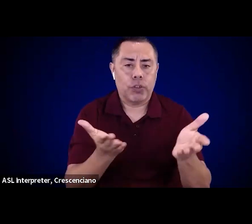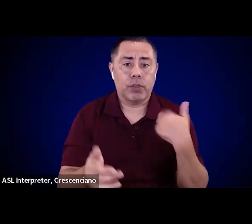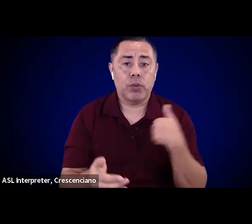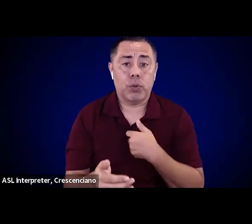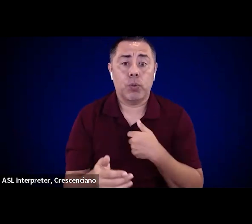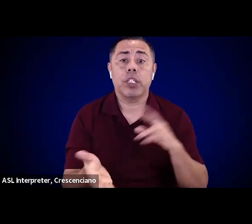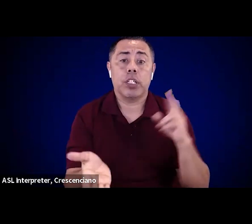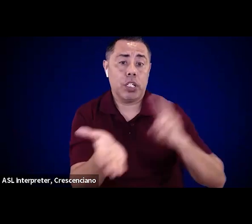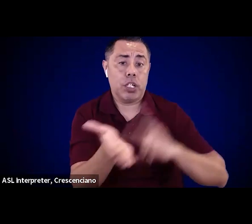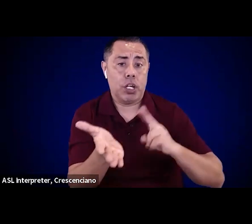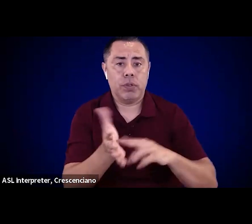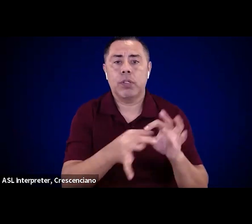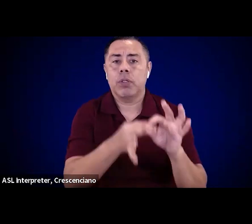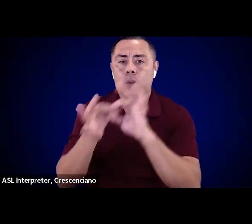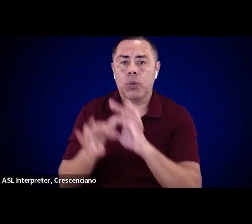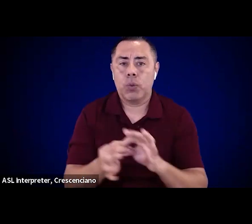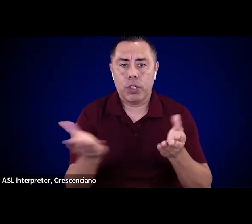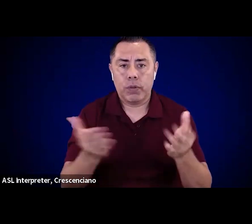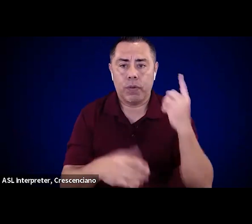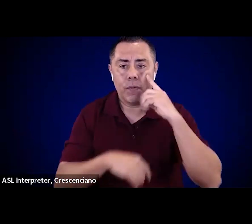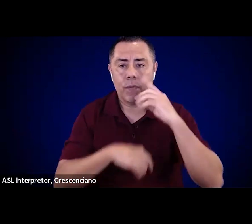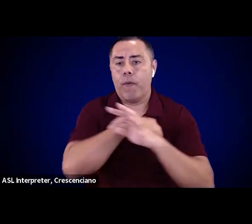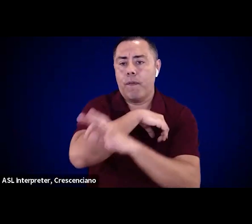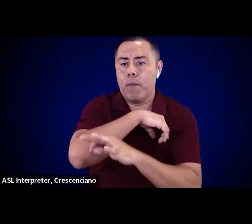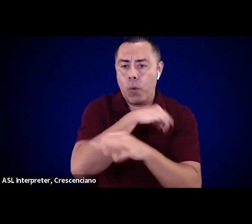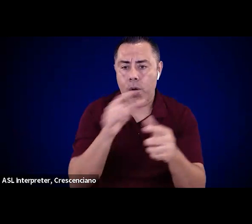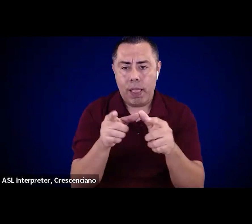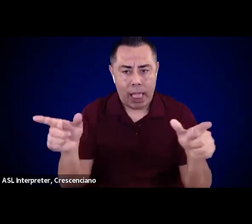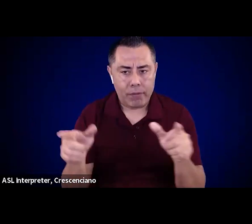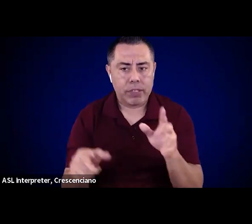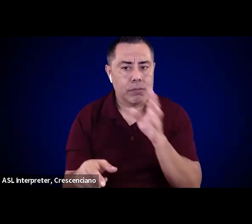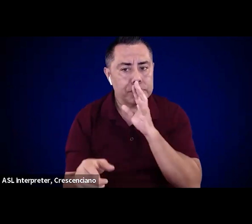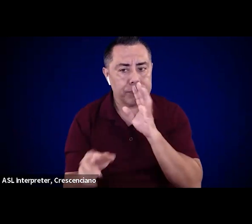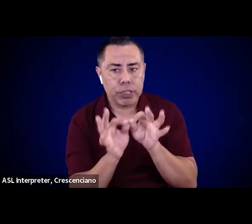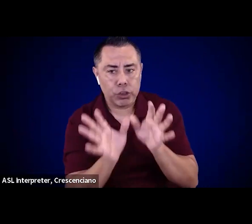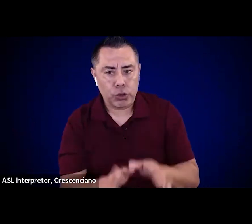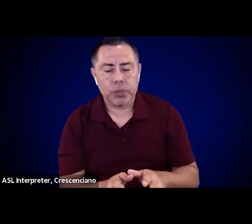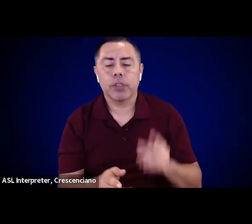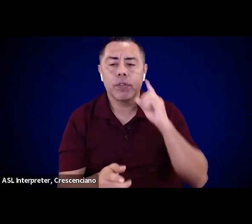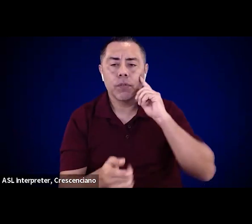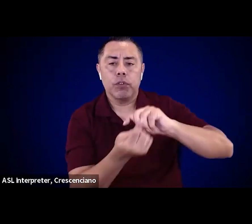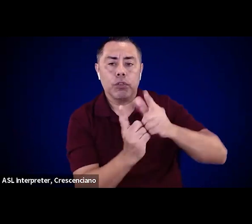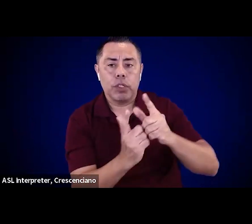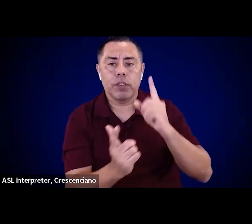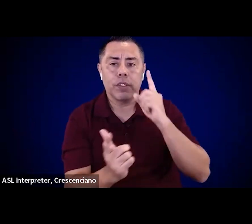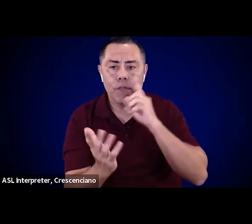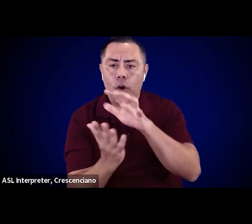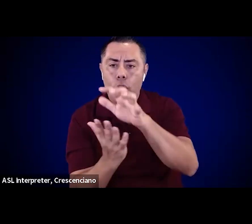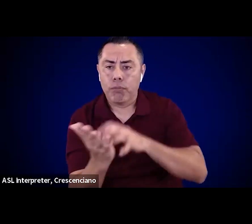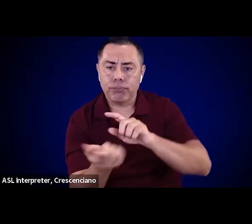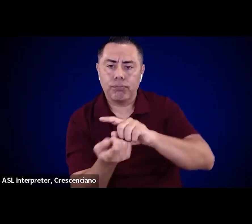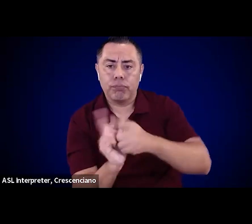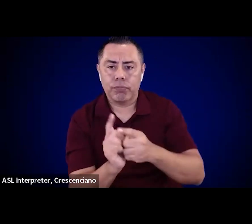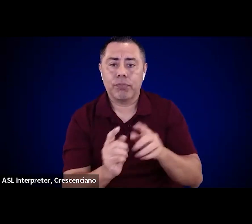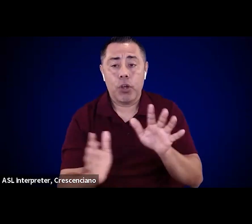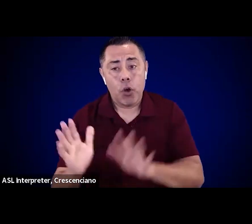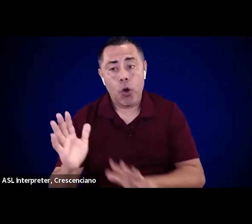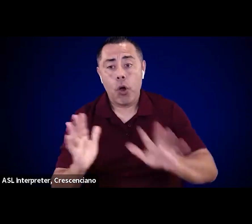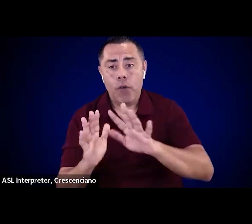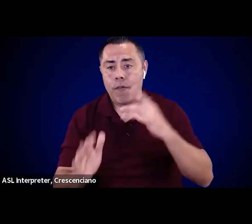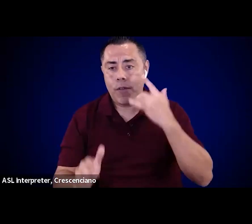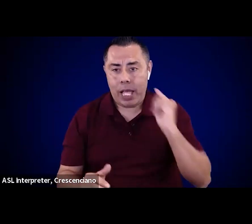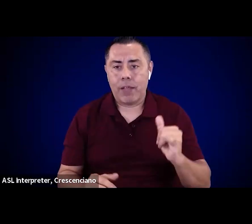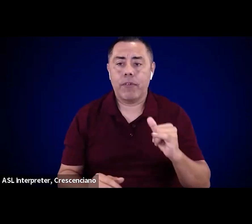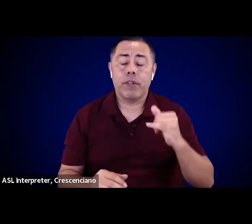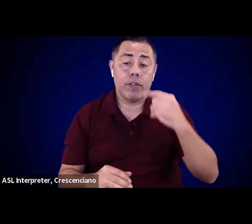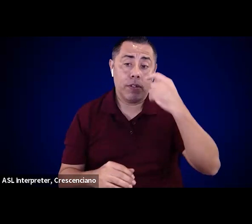foreign language interpreters, translators, and transcription throughout California before, during, and